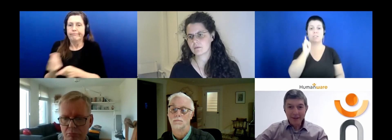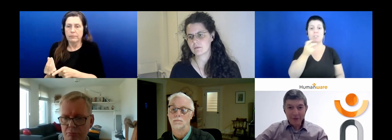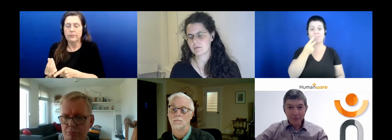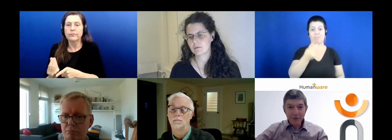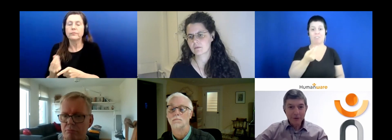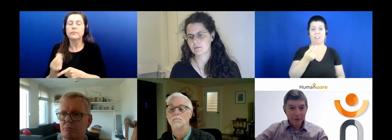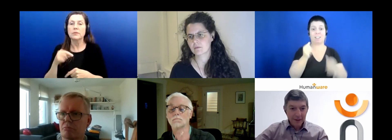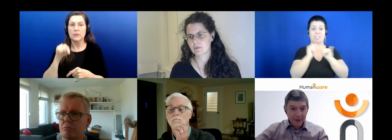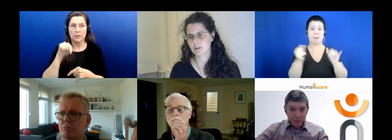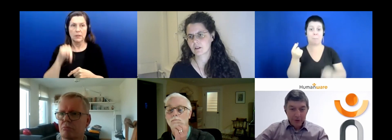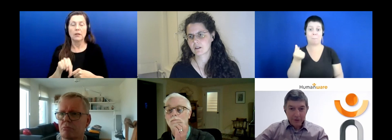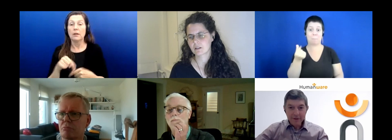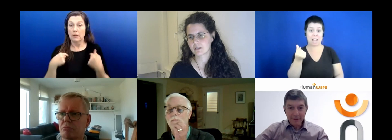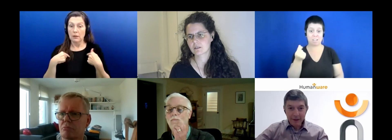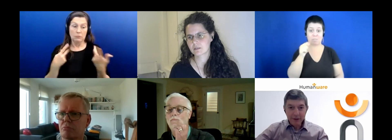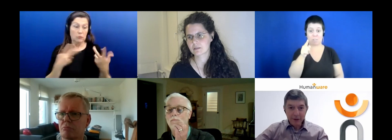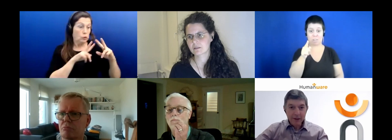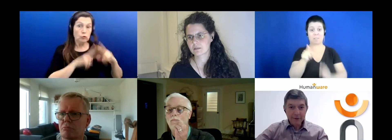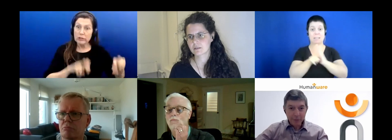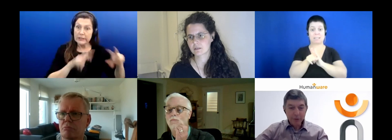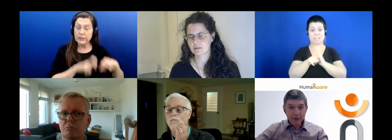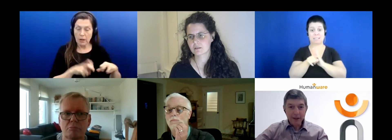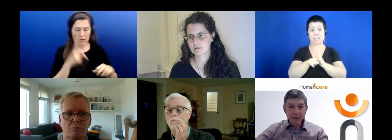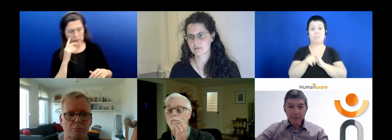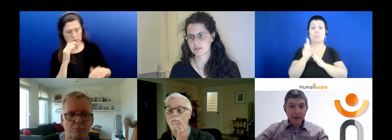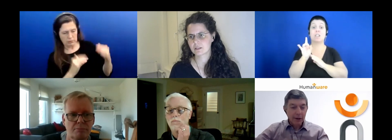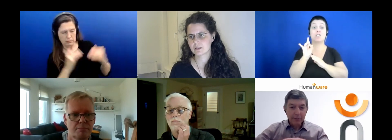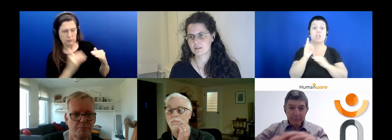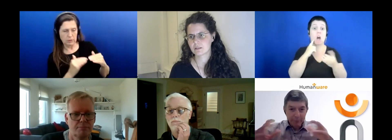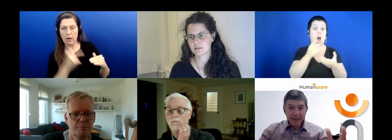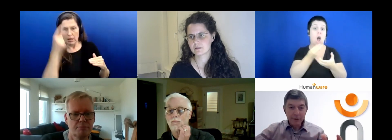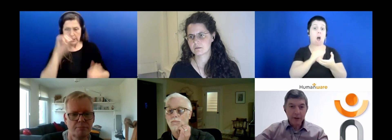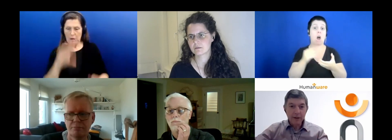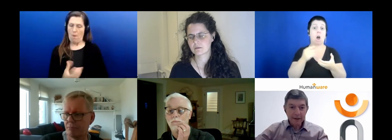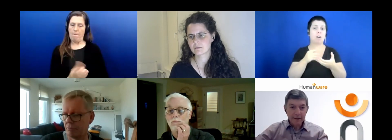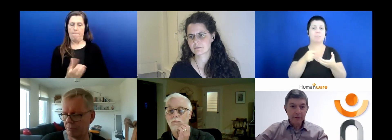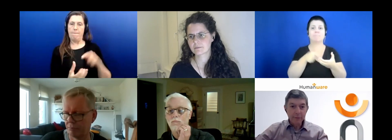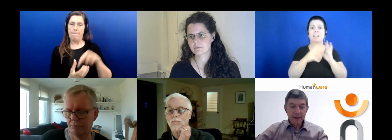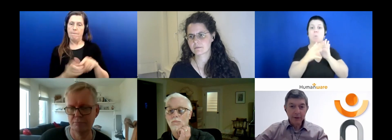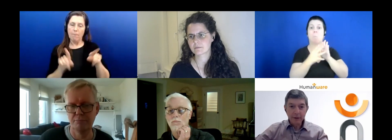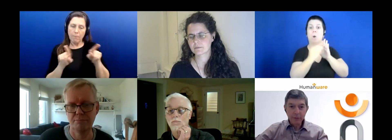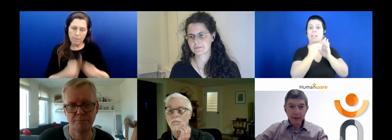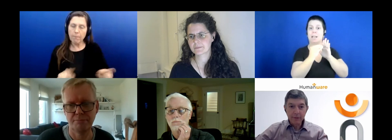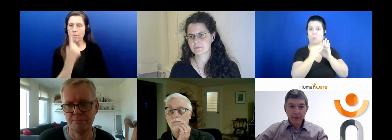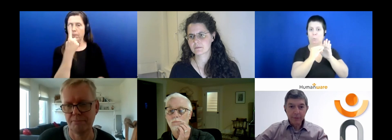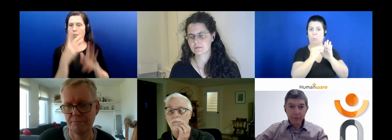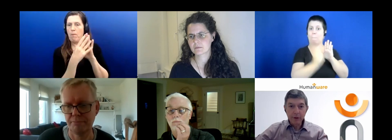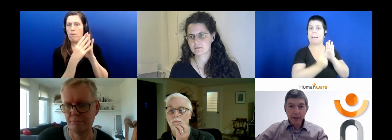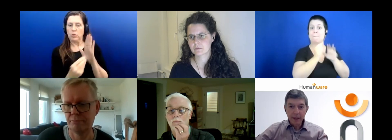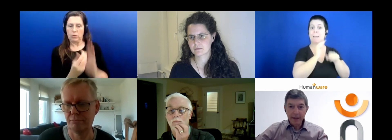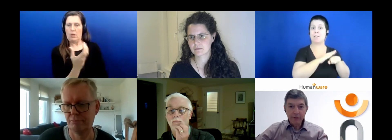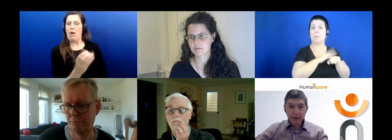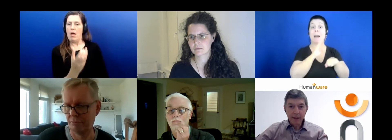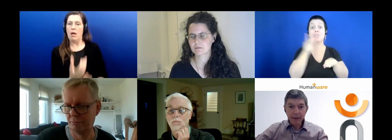of a product as a researcher, you will just evaluate the cost of the prototype. But there are many other costs that needs to be taken into account